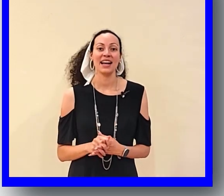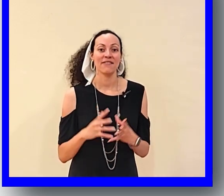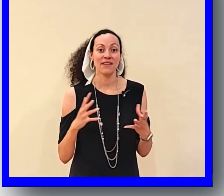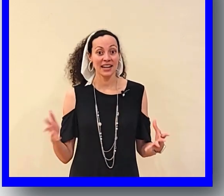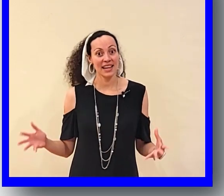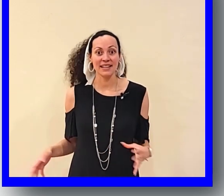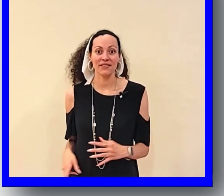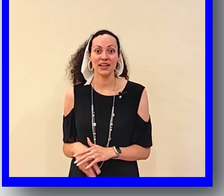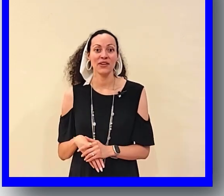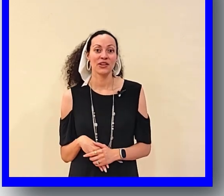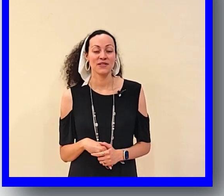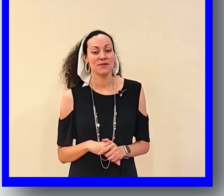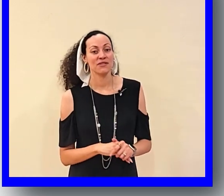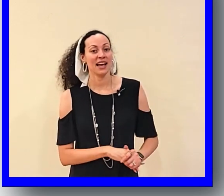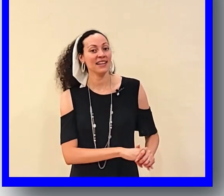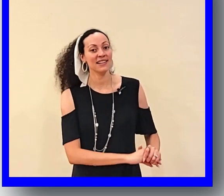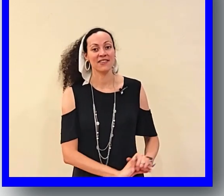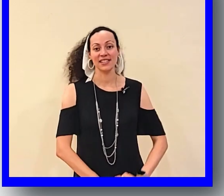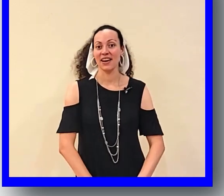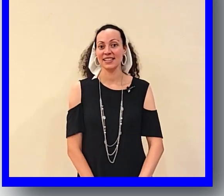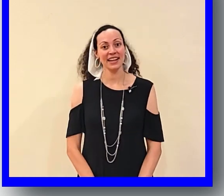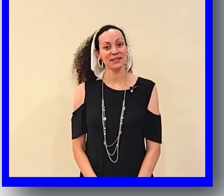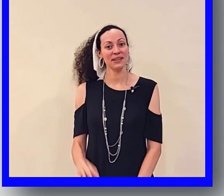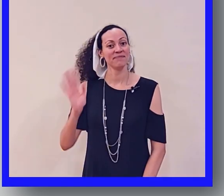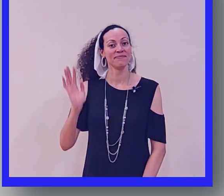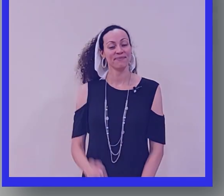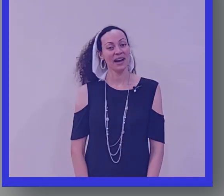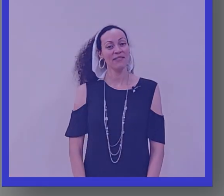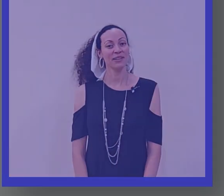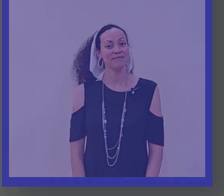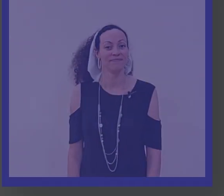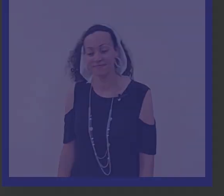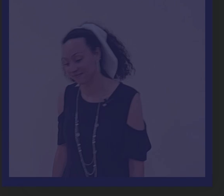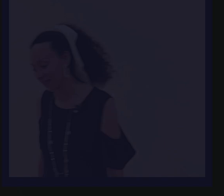guys had fun in this video. You learned some new signs, and I'll see you guys in the next one. Bye, everyone.